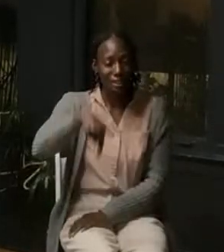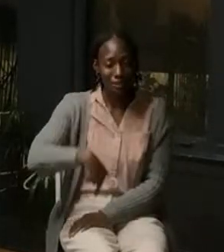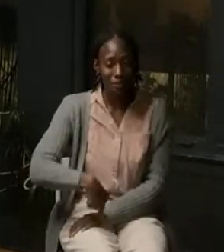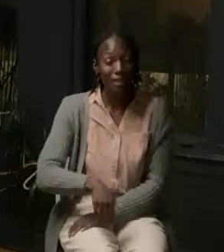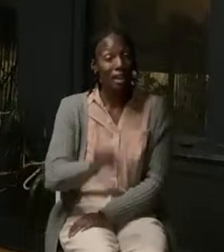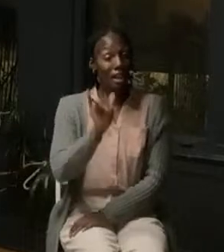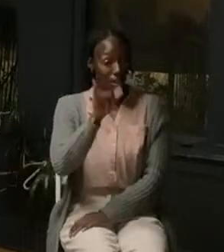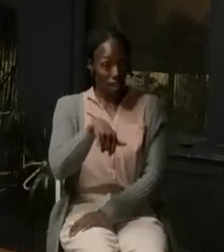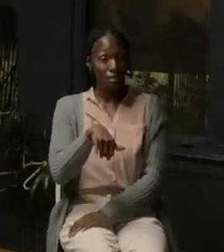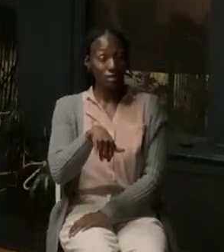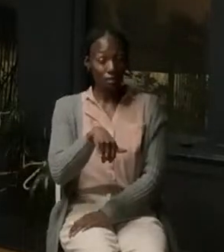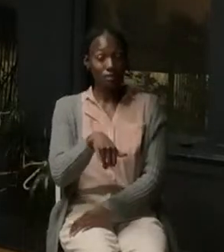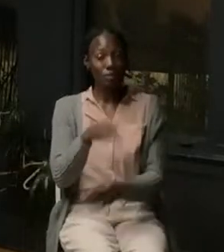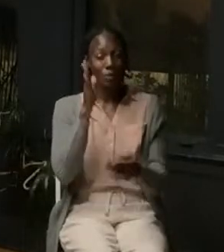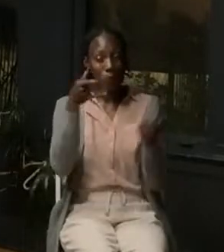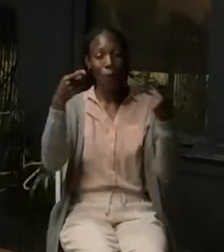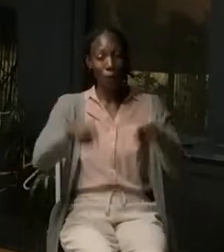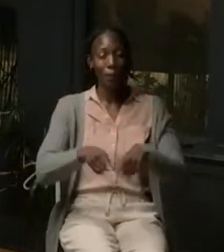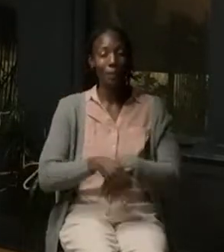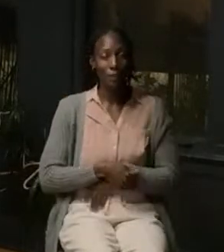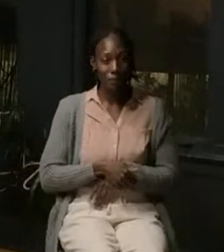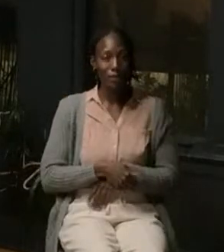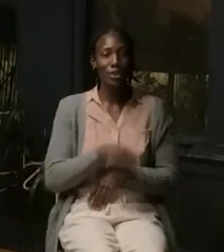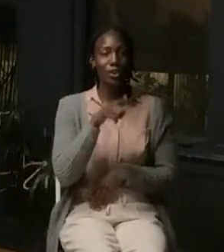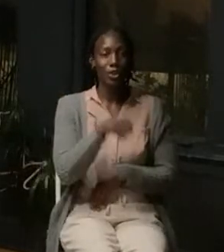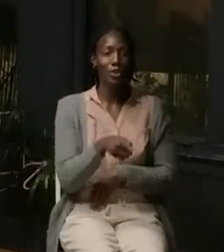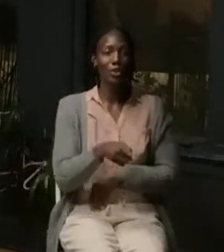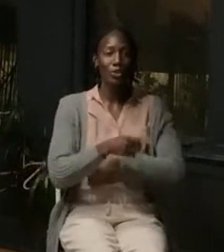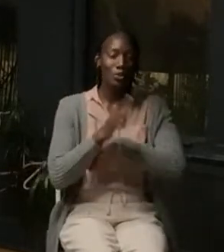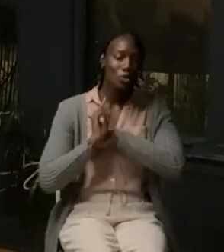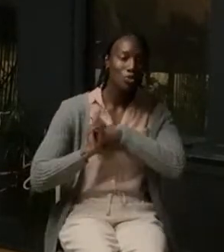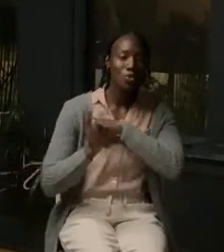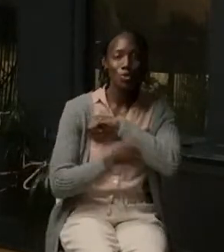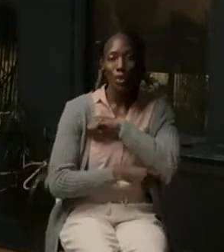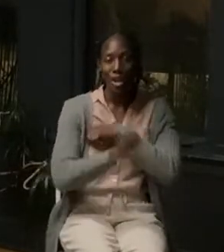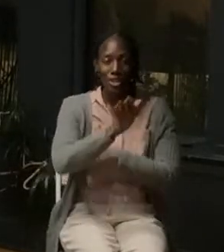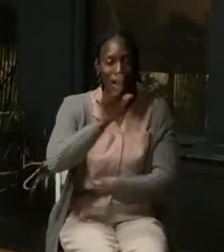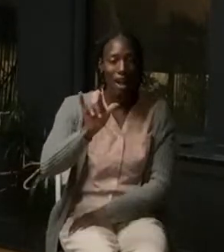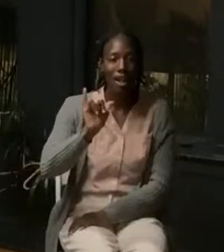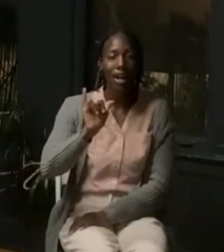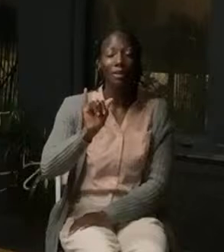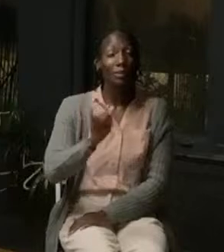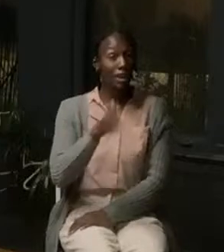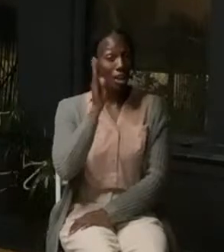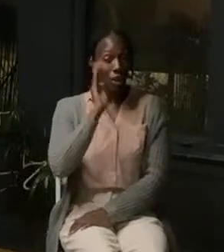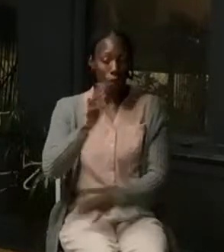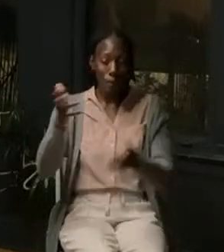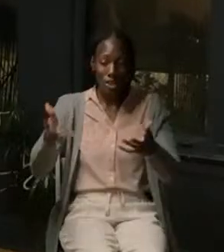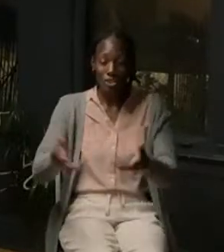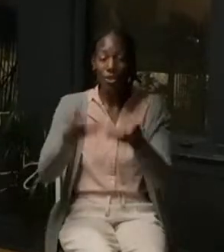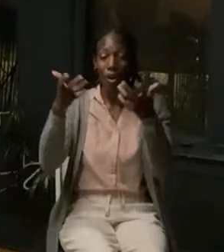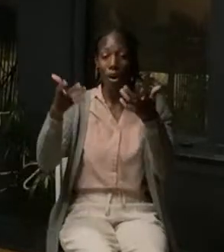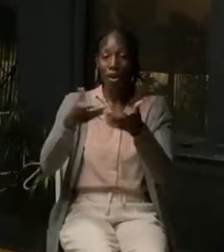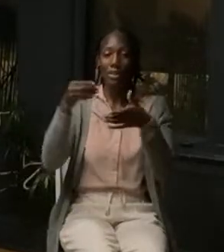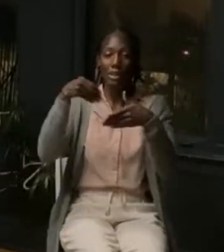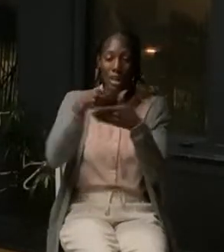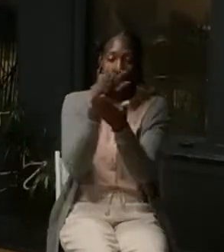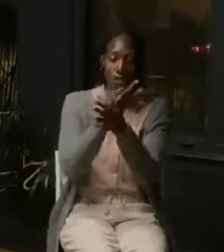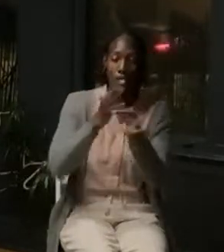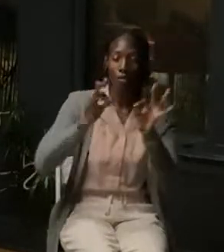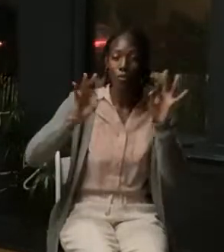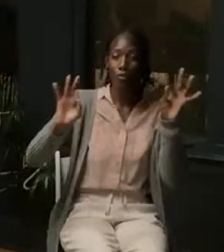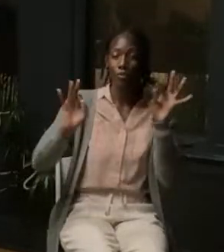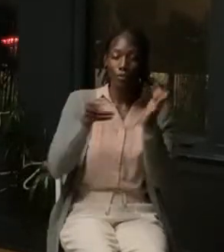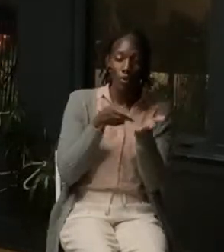That is what is going to happen, you trash ally. And it will be tossed in the freedom